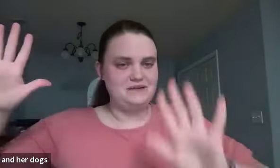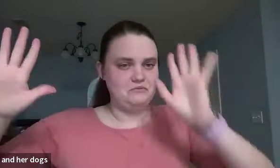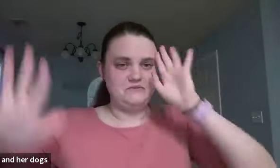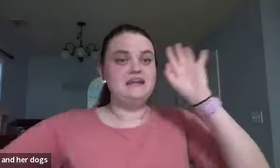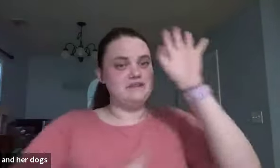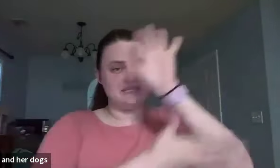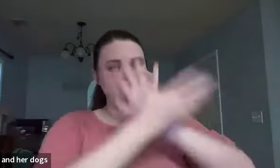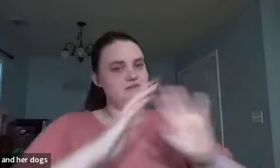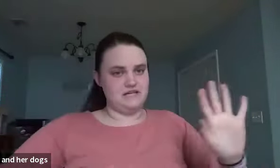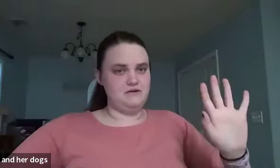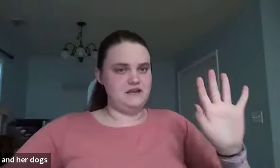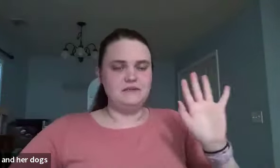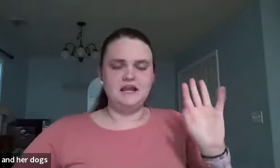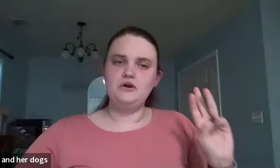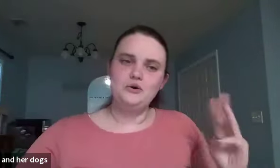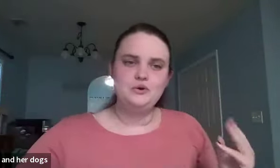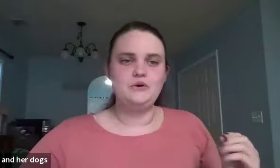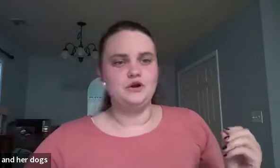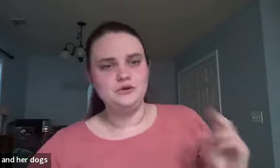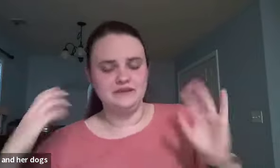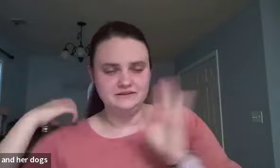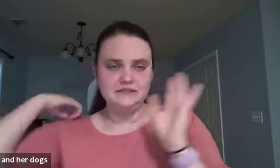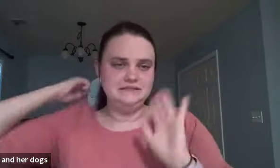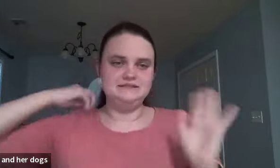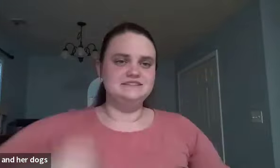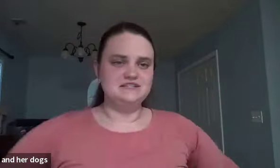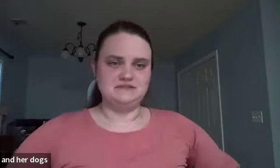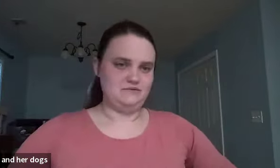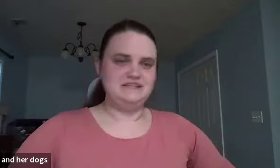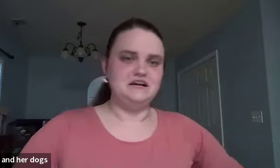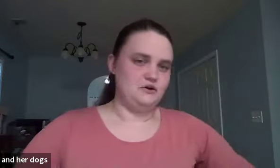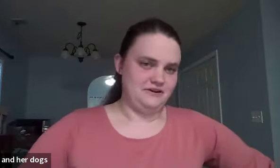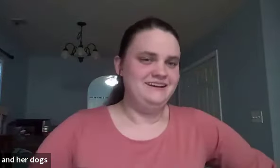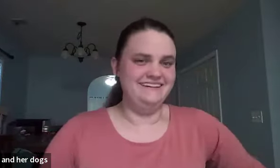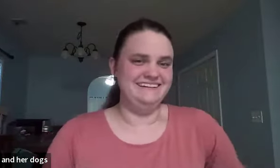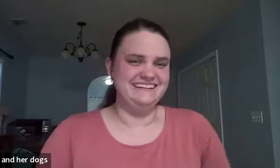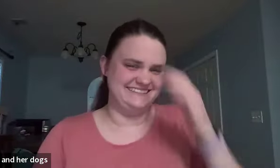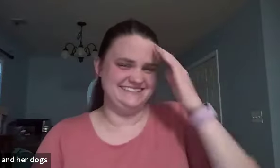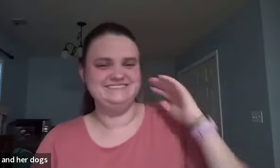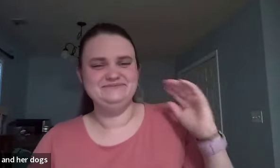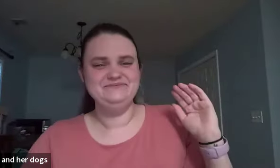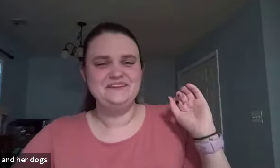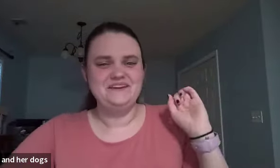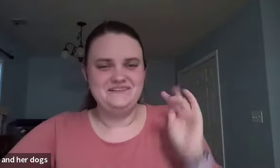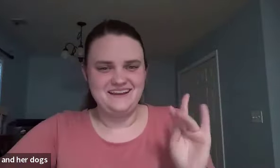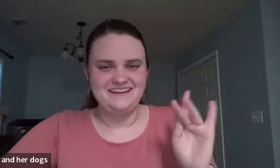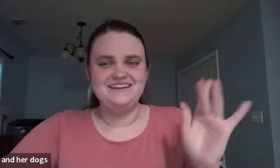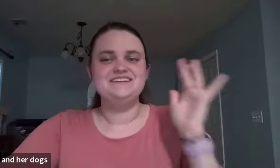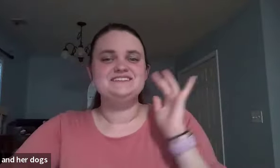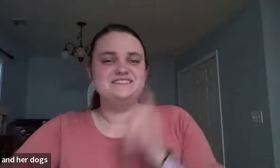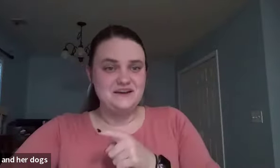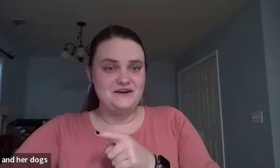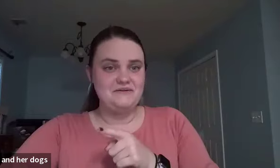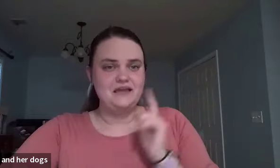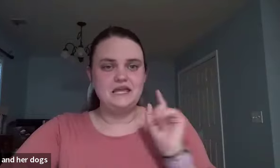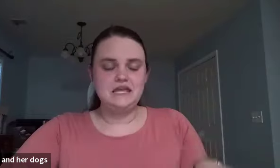that even gets me every now and then. I'm like, I'll go who or whom, and that's what I was like, let's not go there. Okay, so